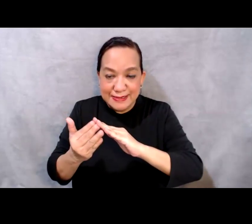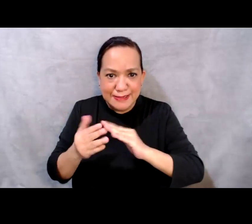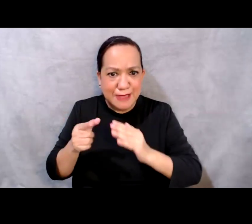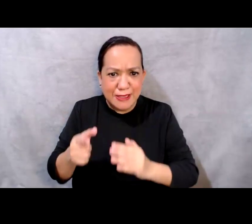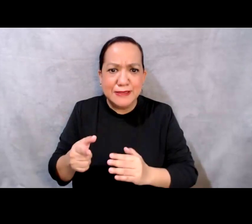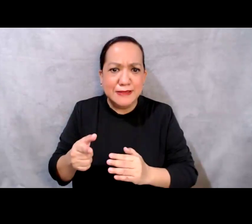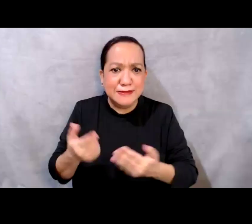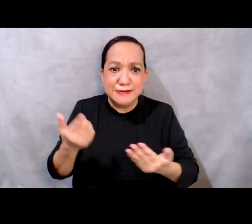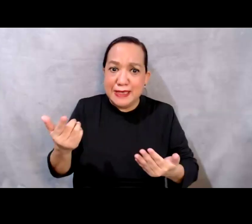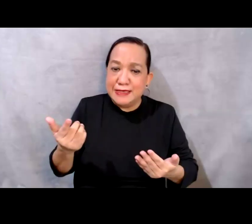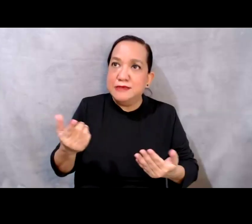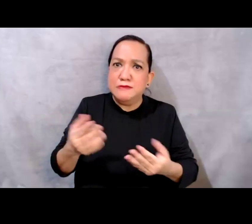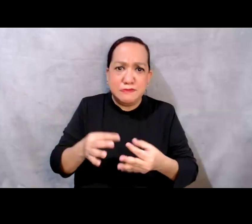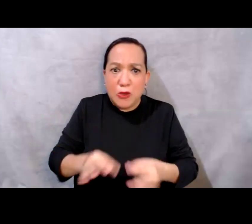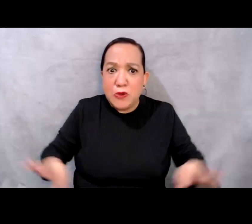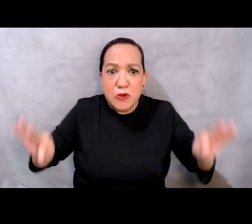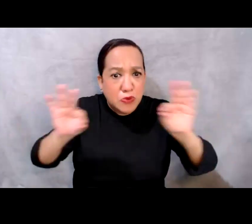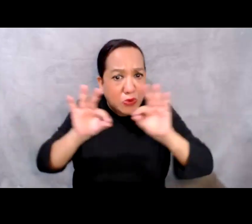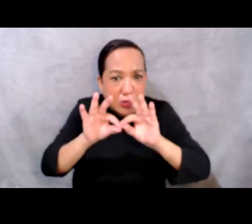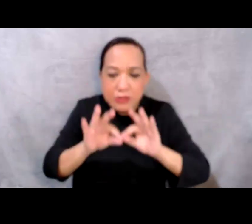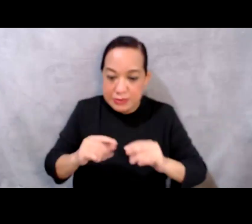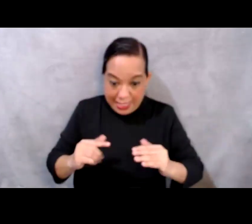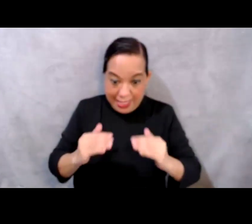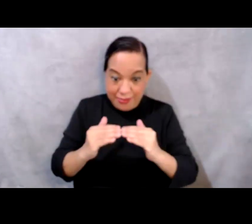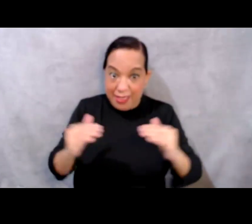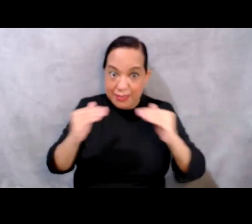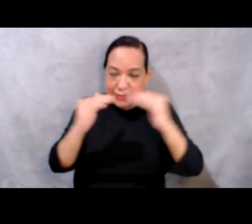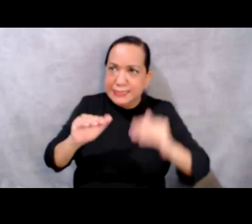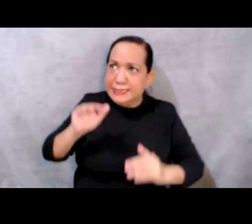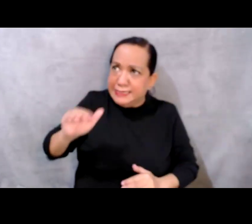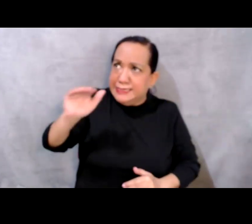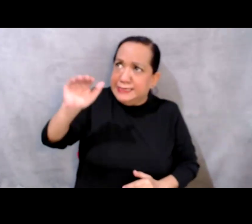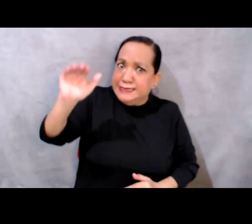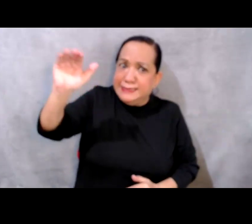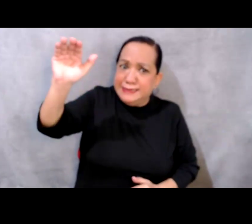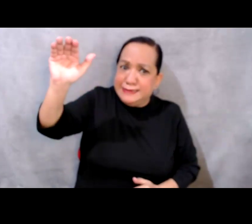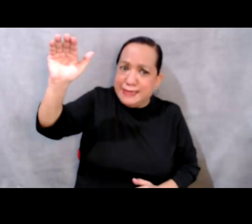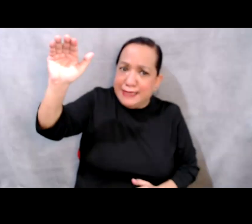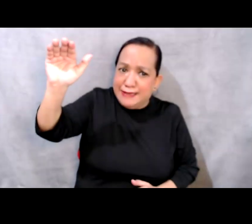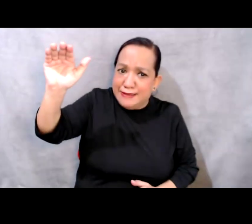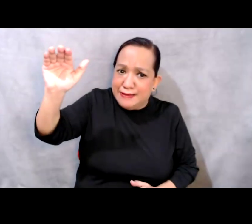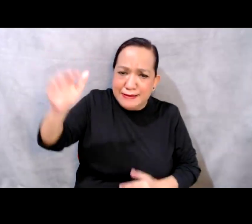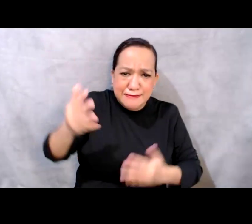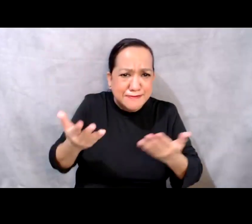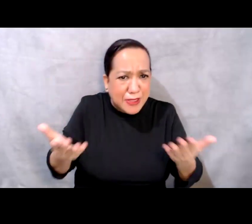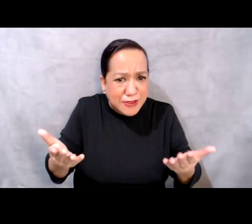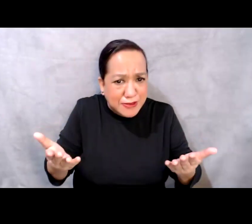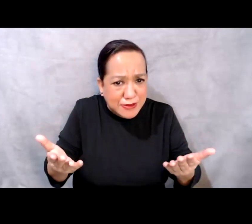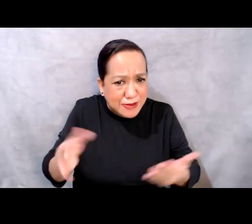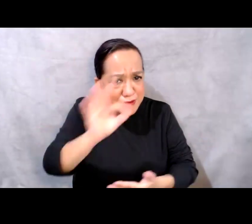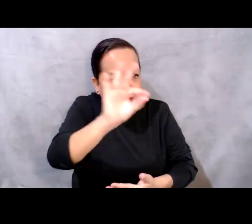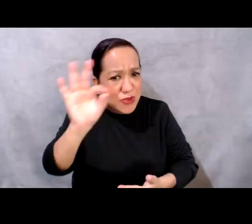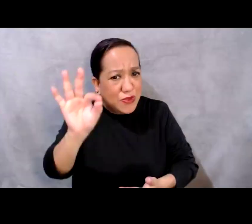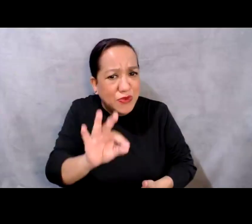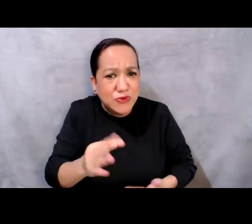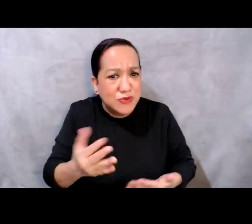the project level. And I guess this is the question that I have for our responders, which is, what are you worried will happen if